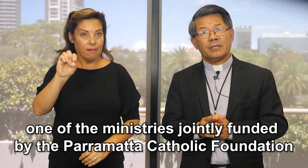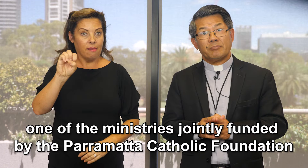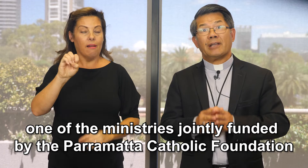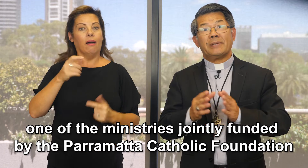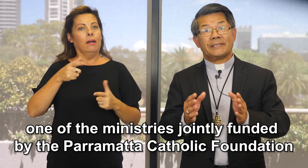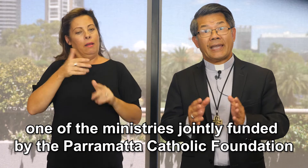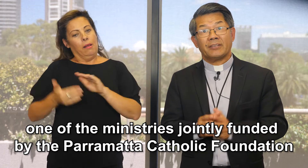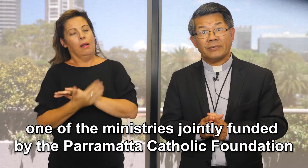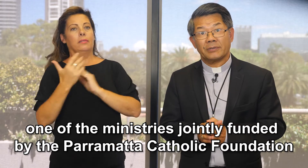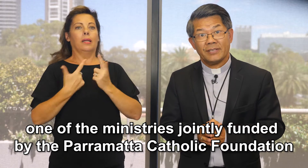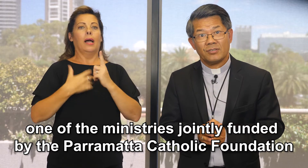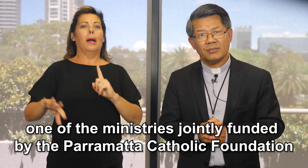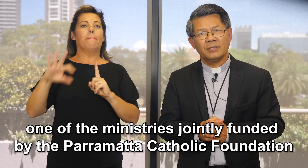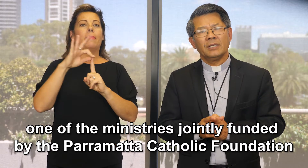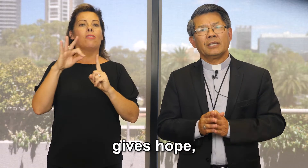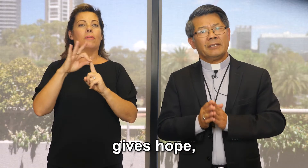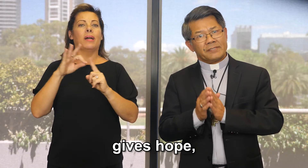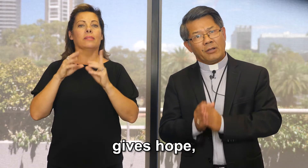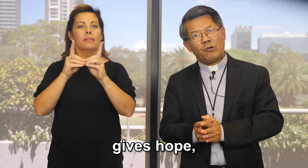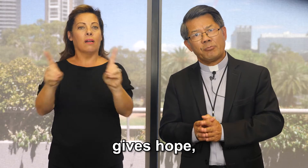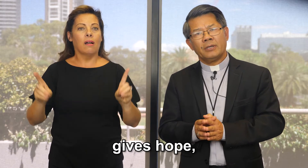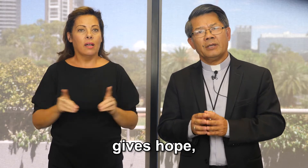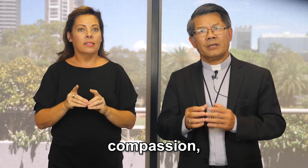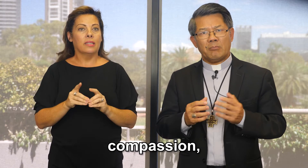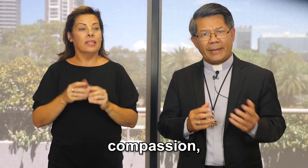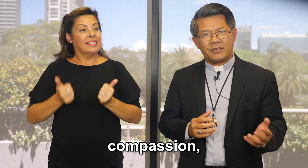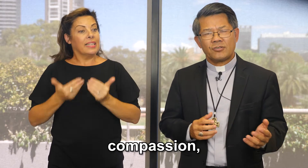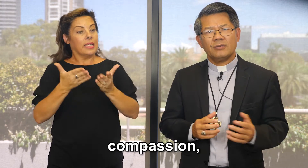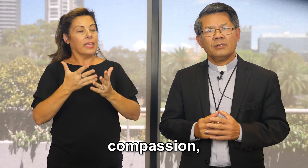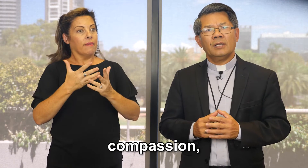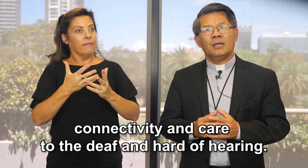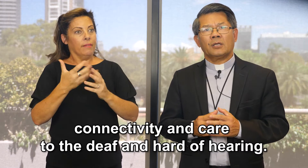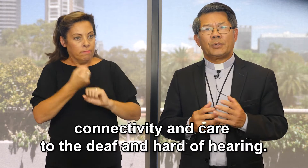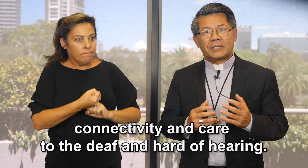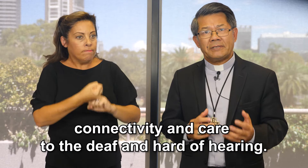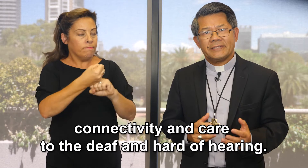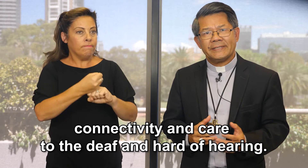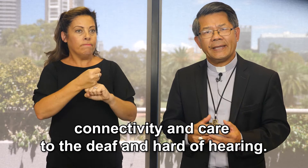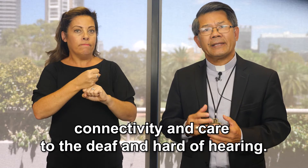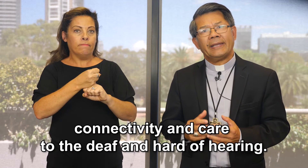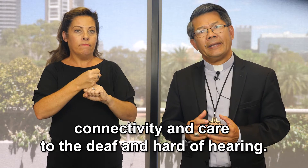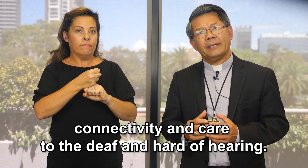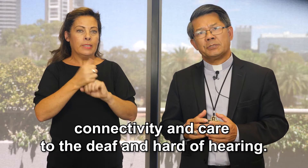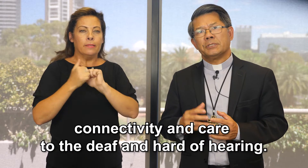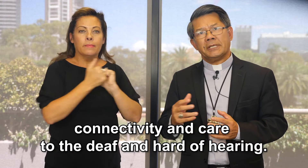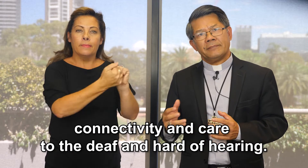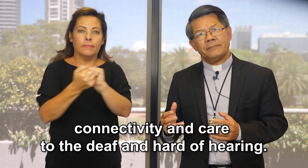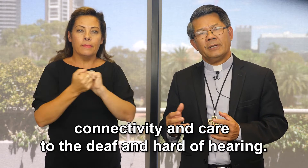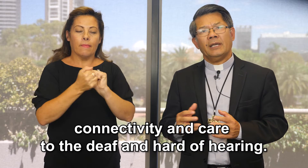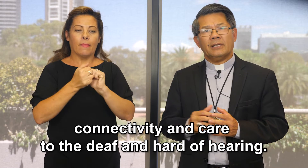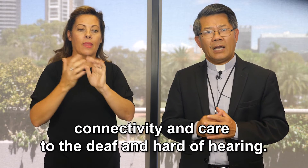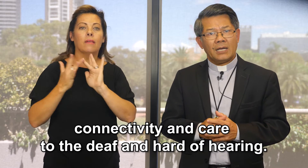funded by the Parramatta Catholic Foundation, gives hope, compassion, connectivity and care to the